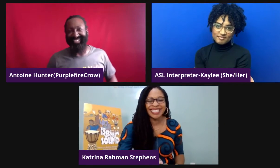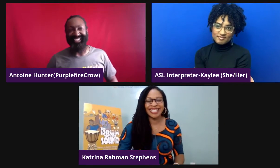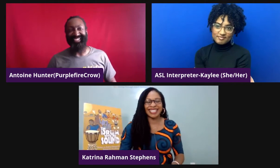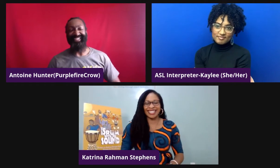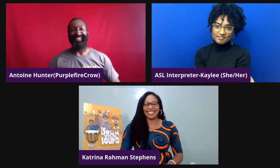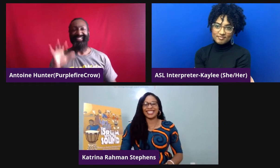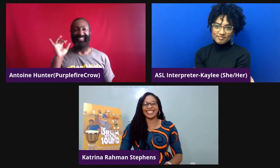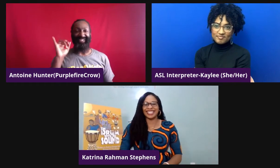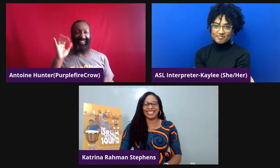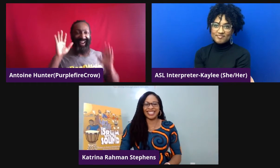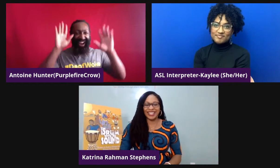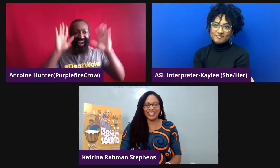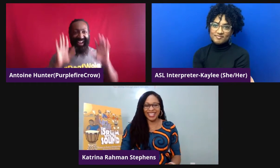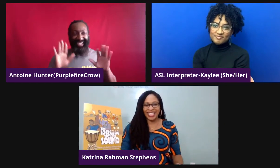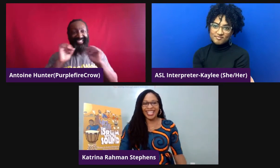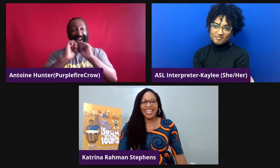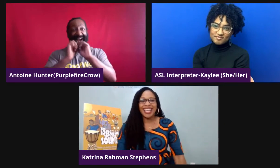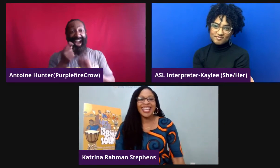Yeah.